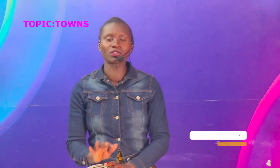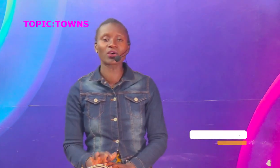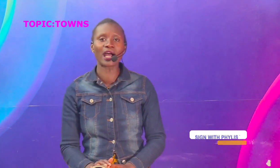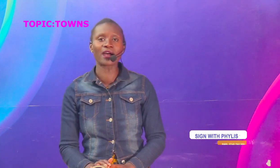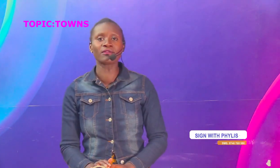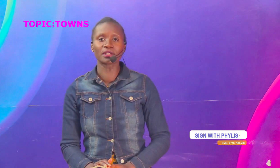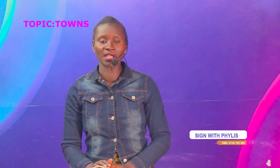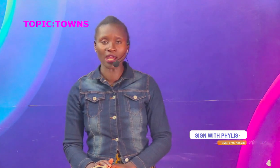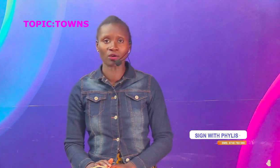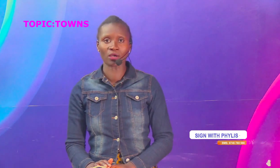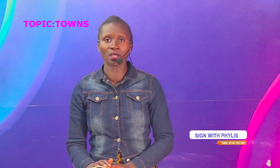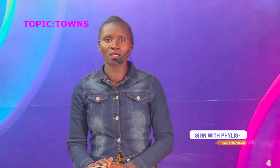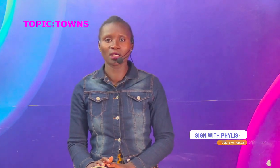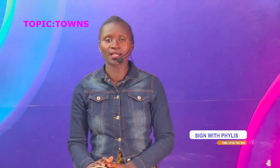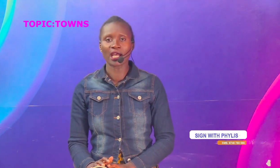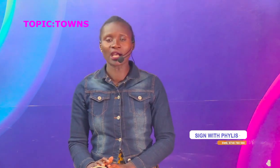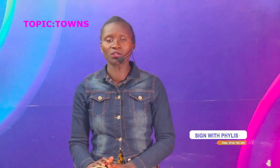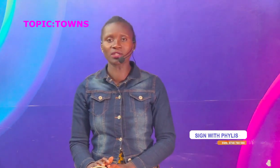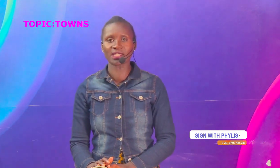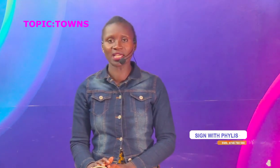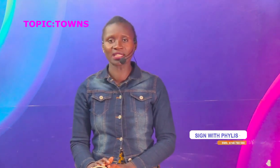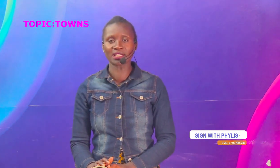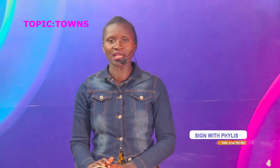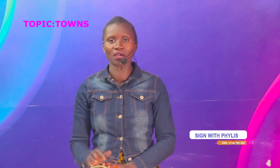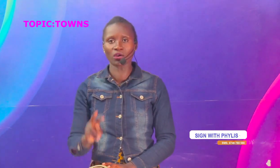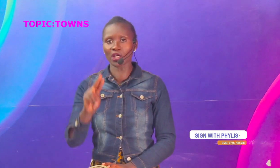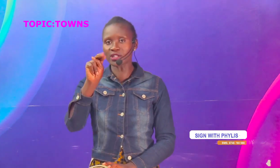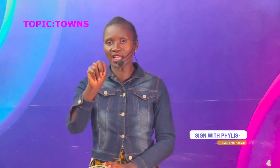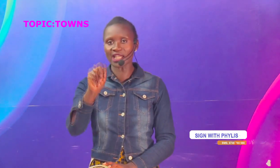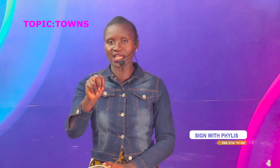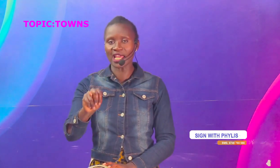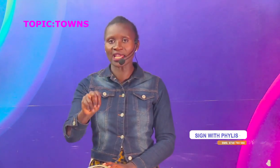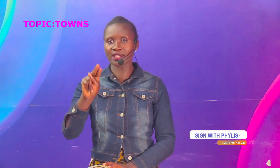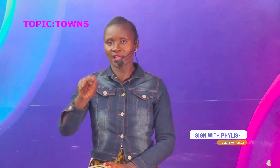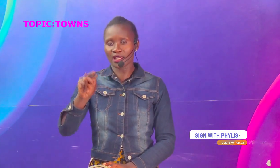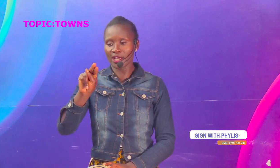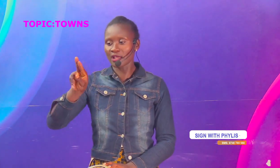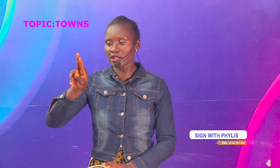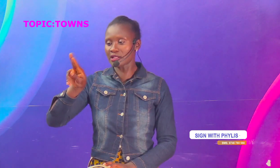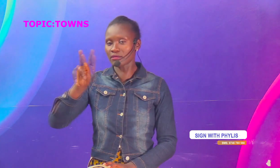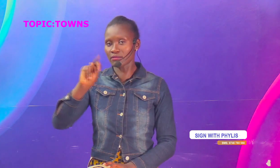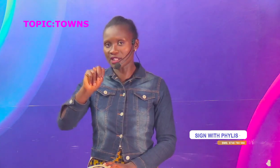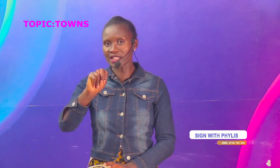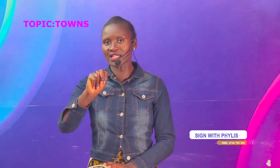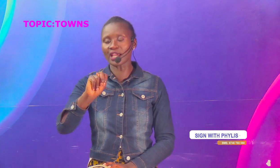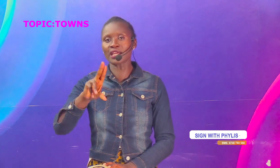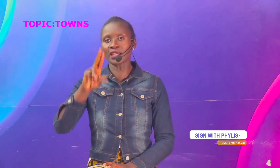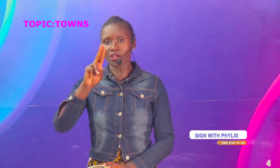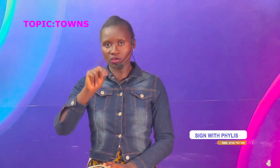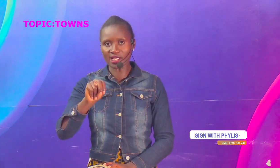have Narok. How do we sign Narok? Using letter N, just this letter N. Using letter